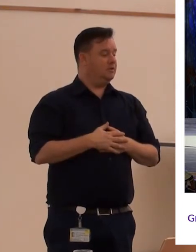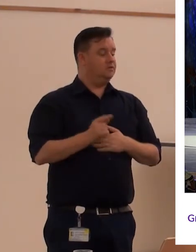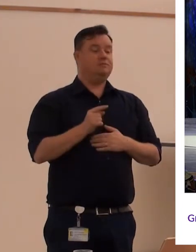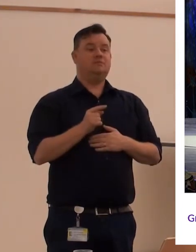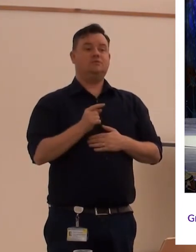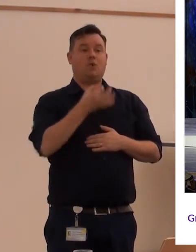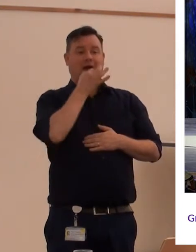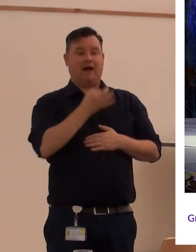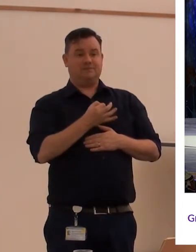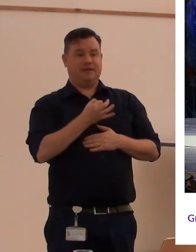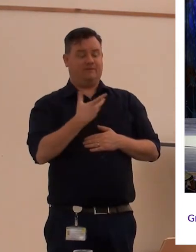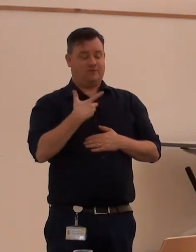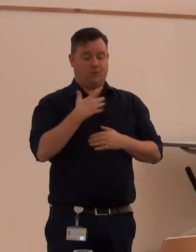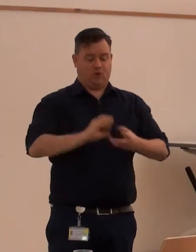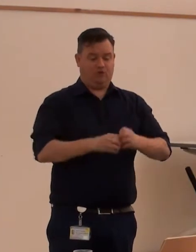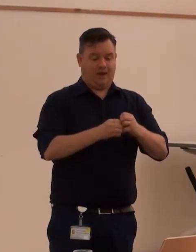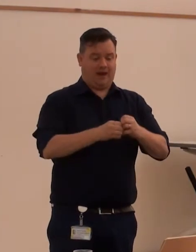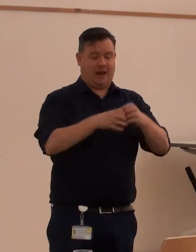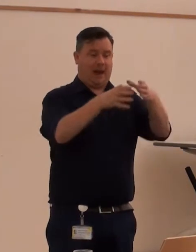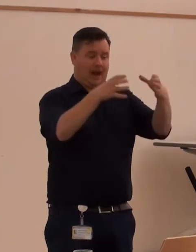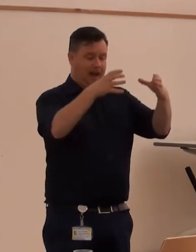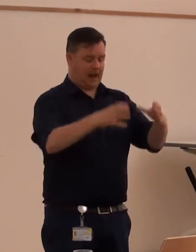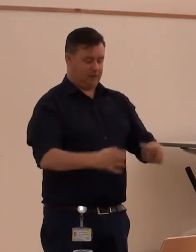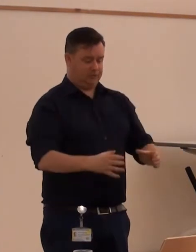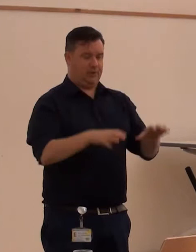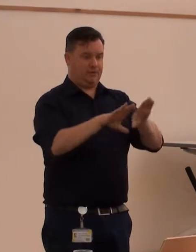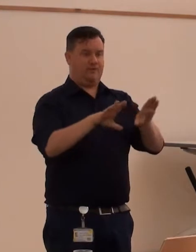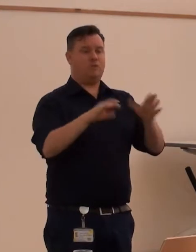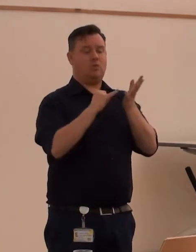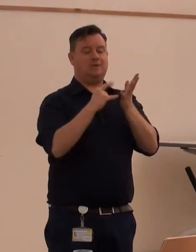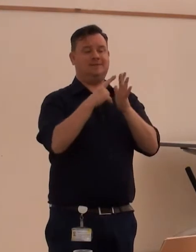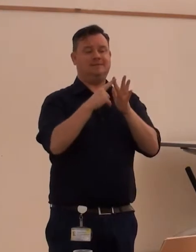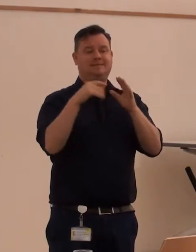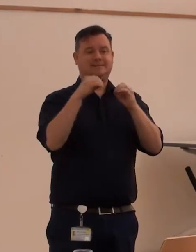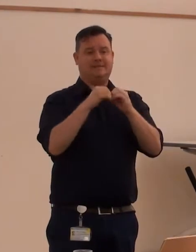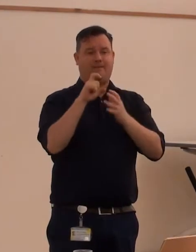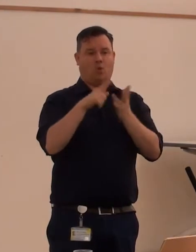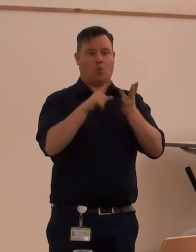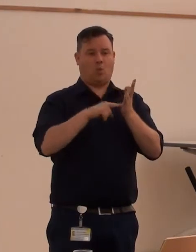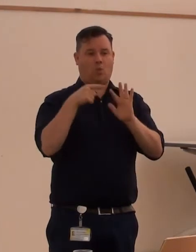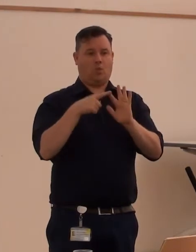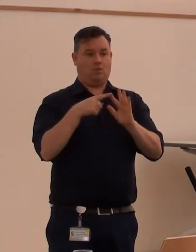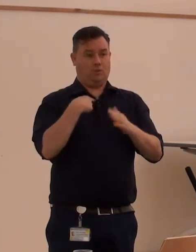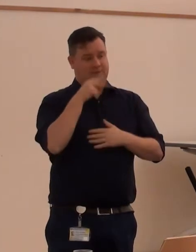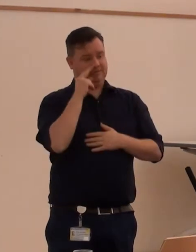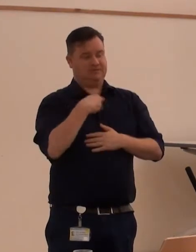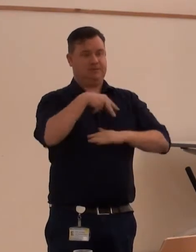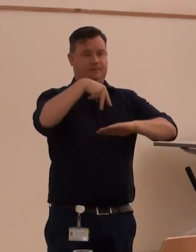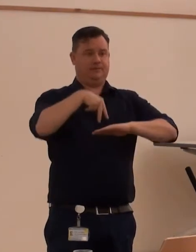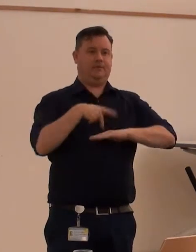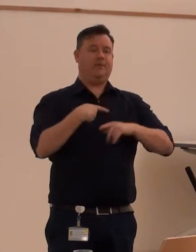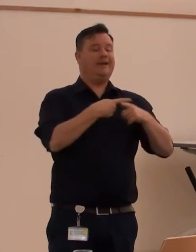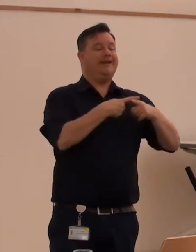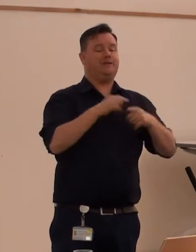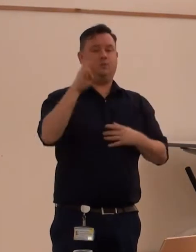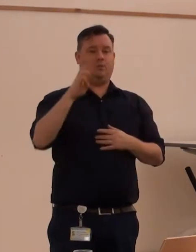of Setco. And you can see Sekiro standing behind England and Wales,